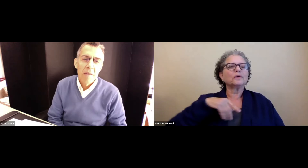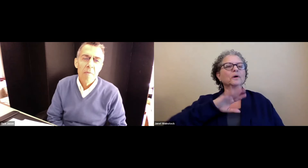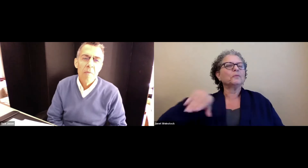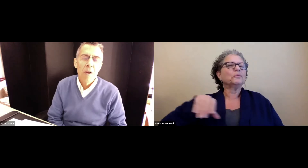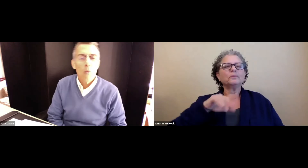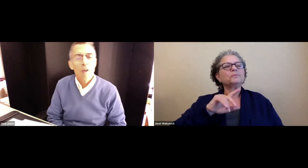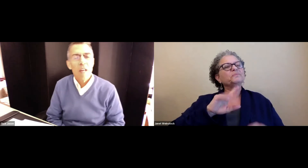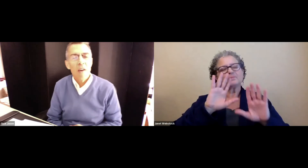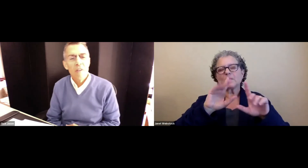we're deaf, and